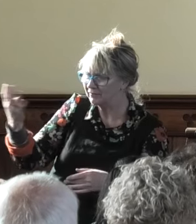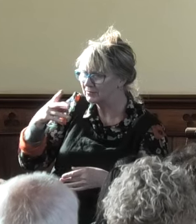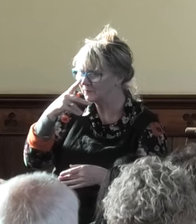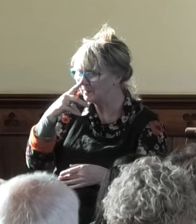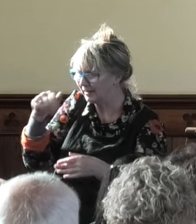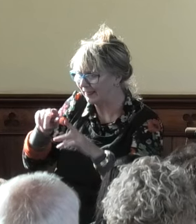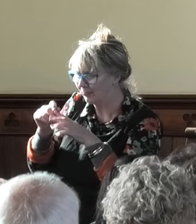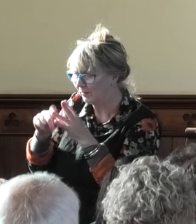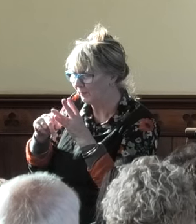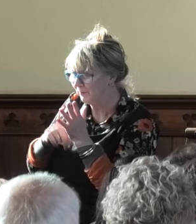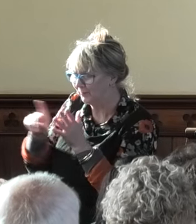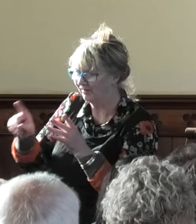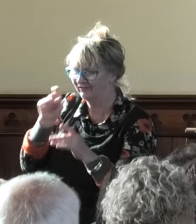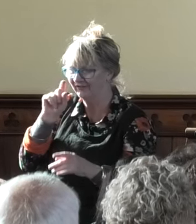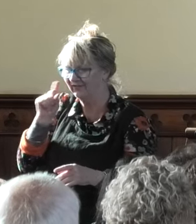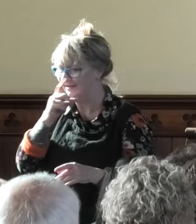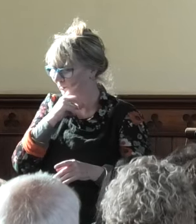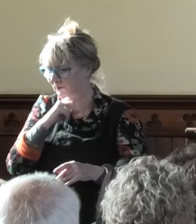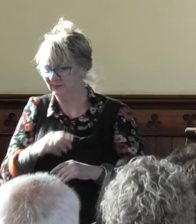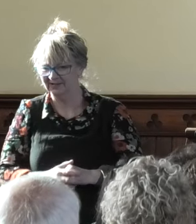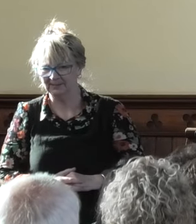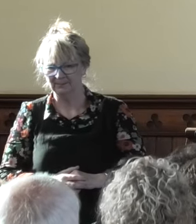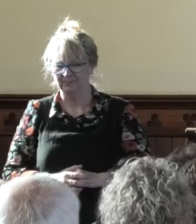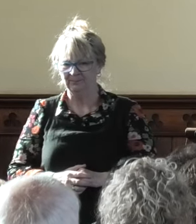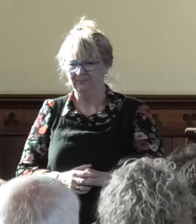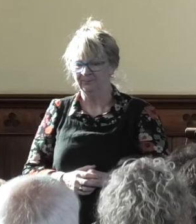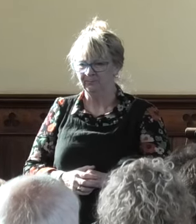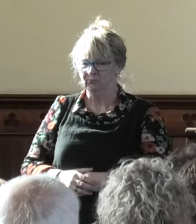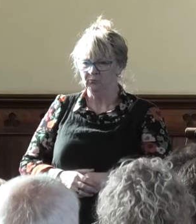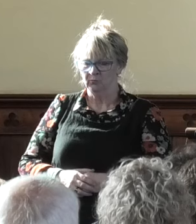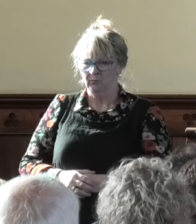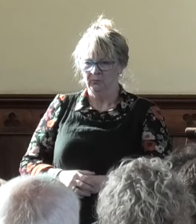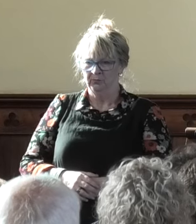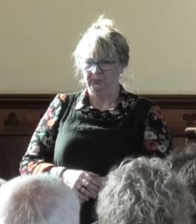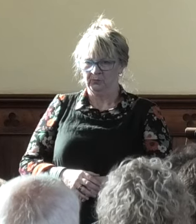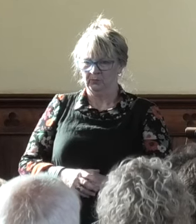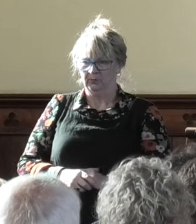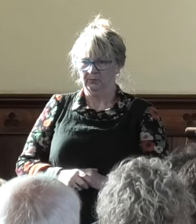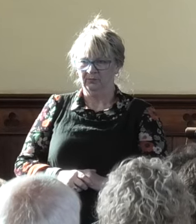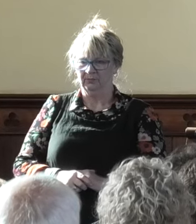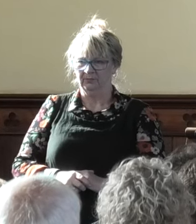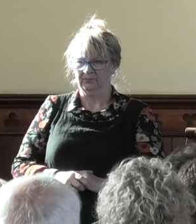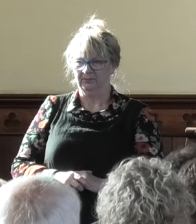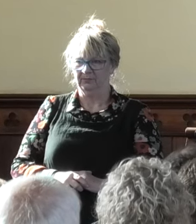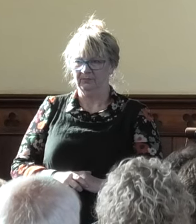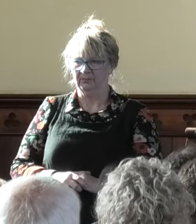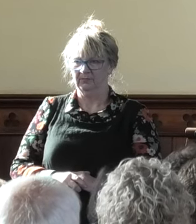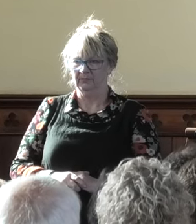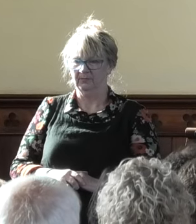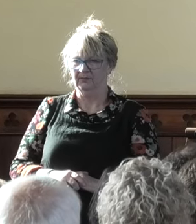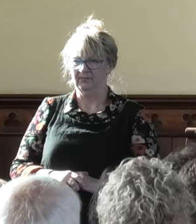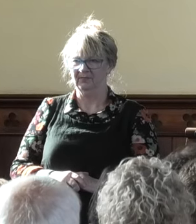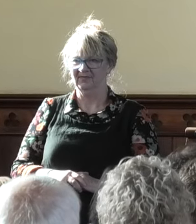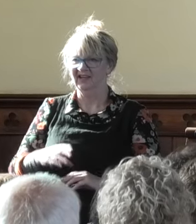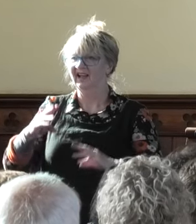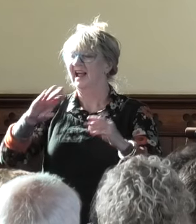pool. Hank was reading a Neville Shute book nearby, probably hoping desperately that no one would link him to the crazy